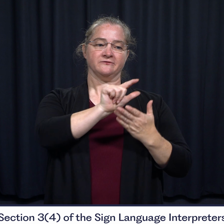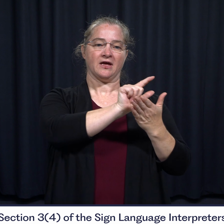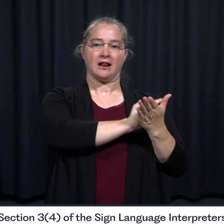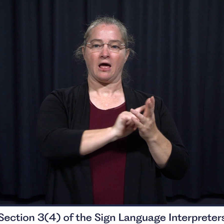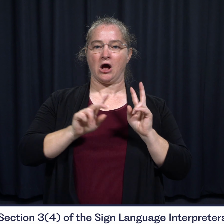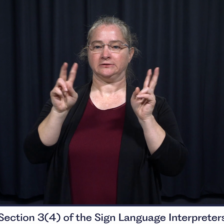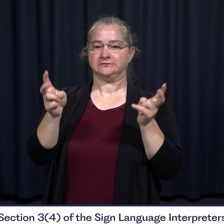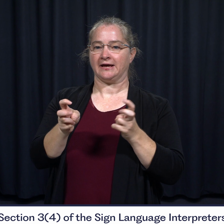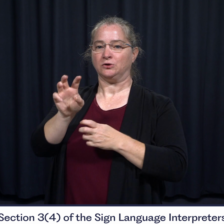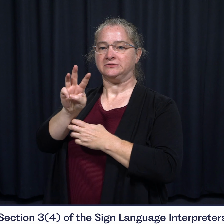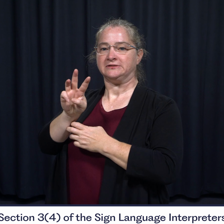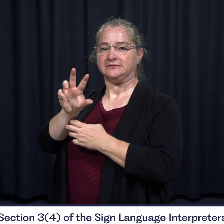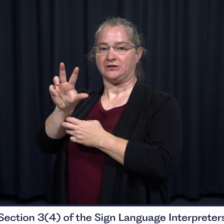63, Section